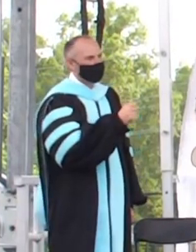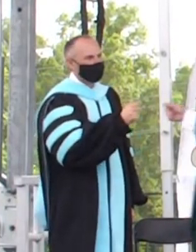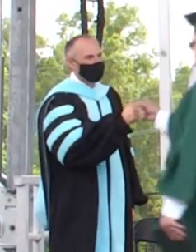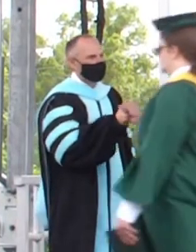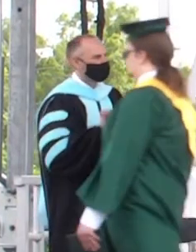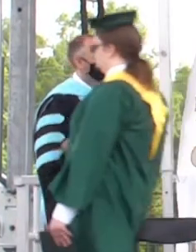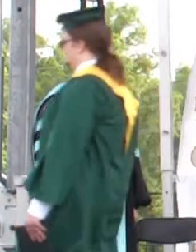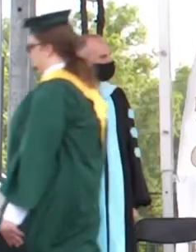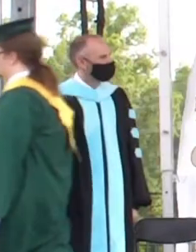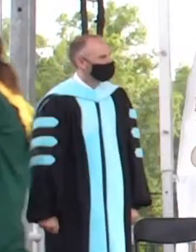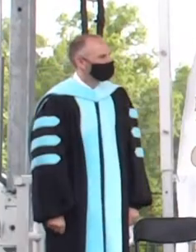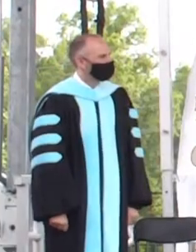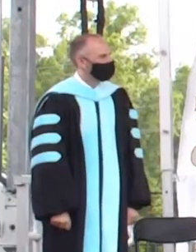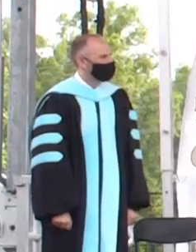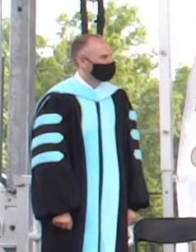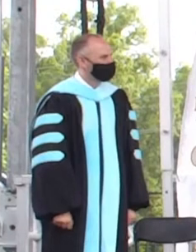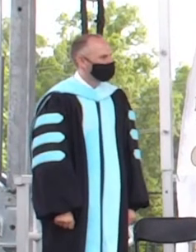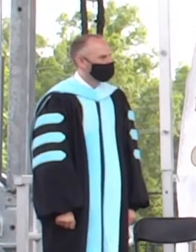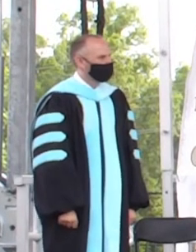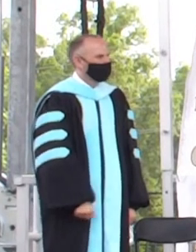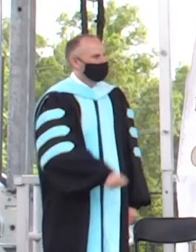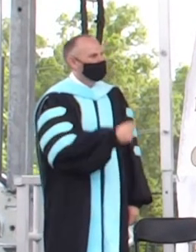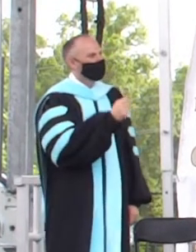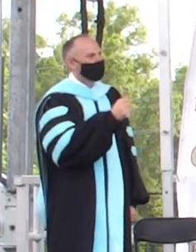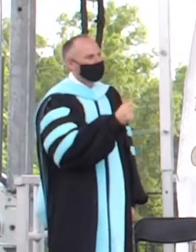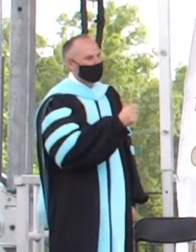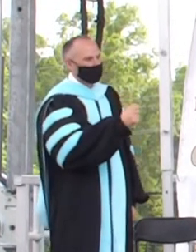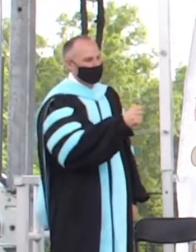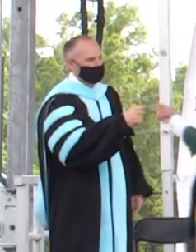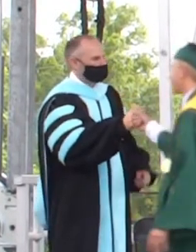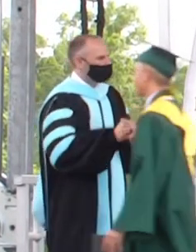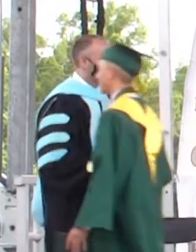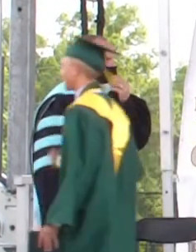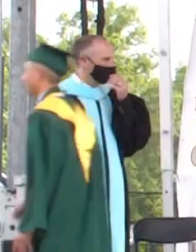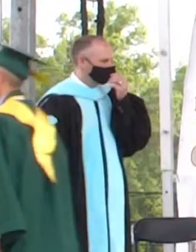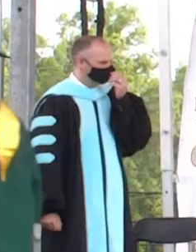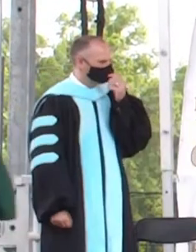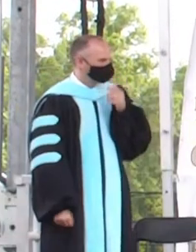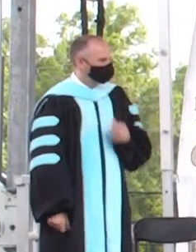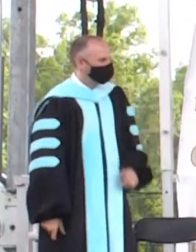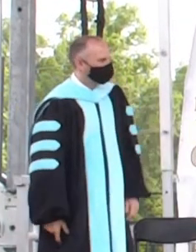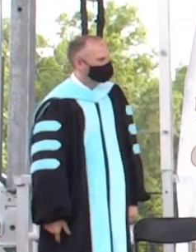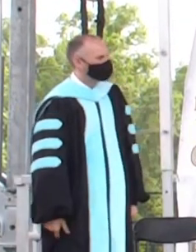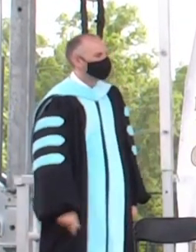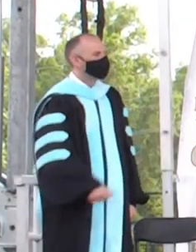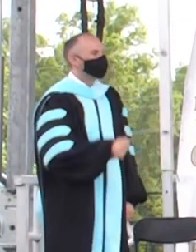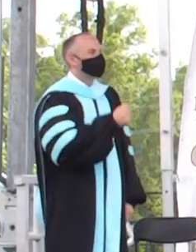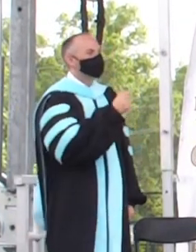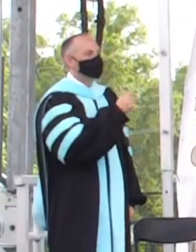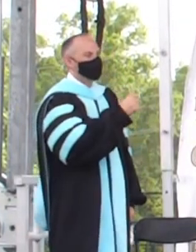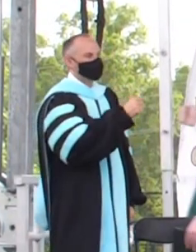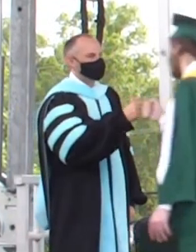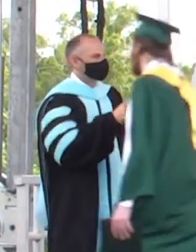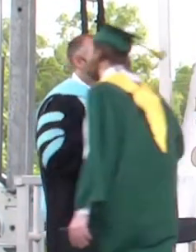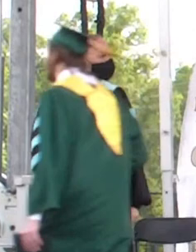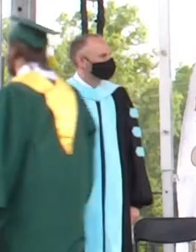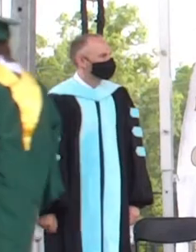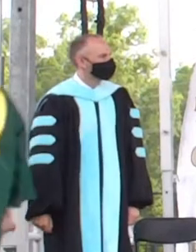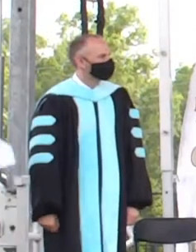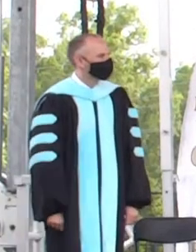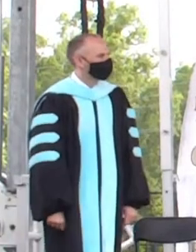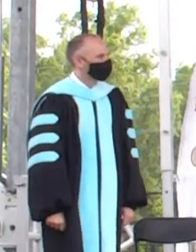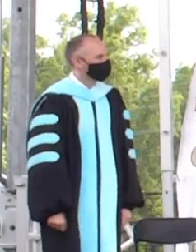James Carl Nienheis, honor graduate. Ian Allen Petty, honor graduate, center graduate. Ethan